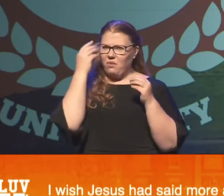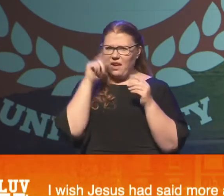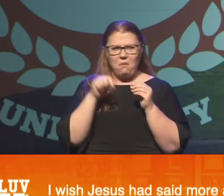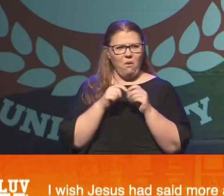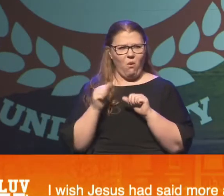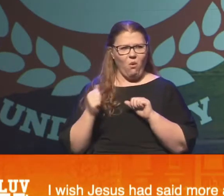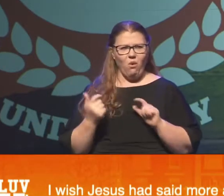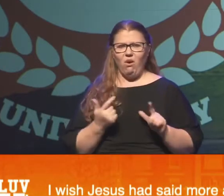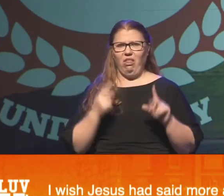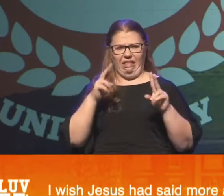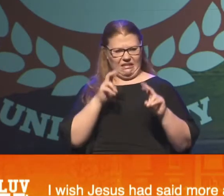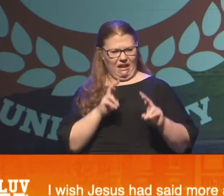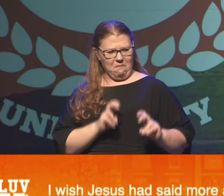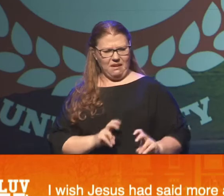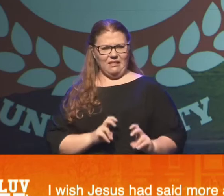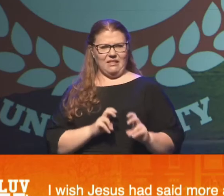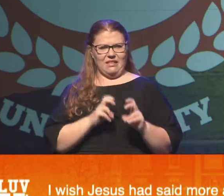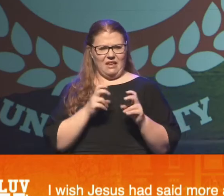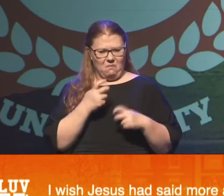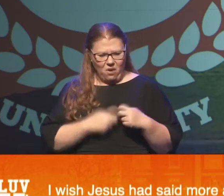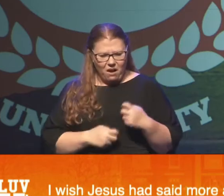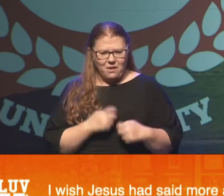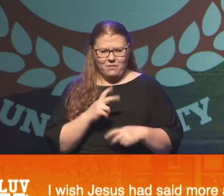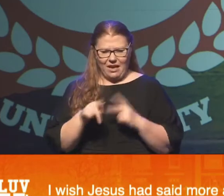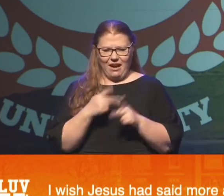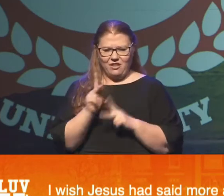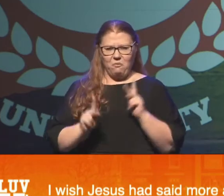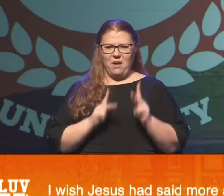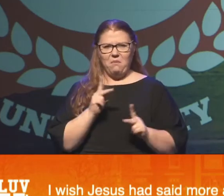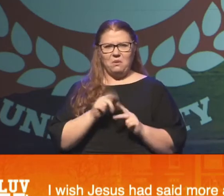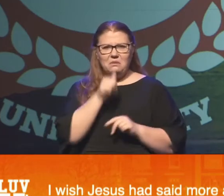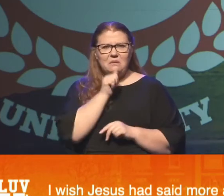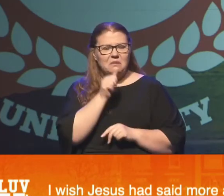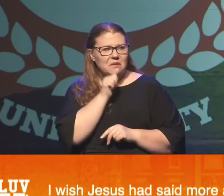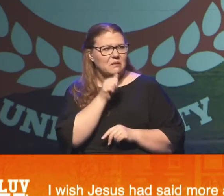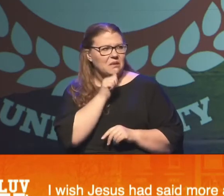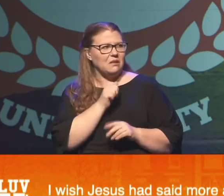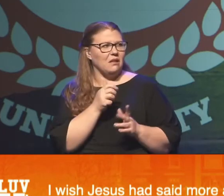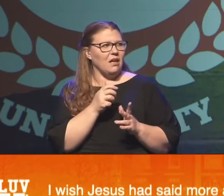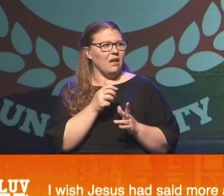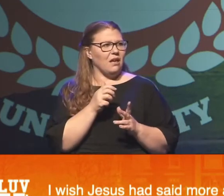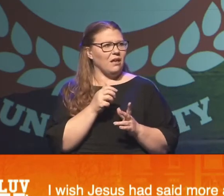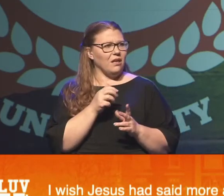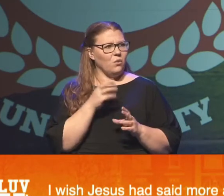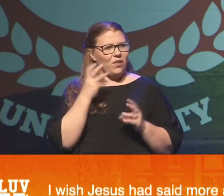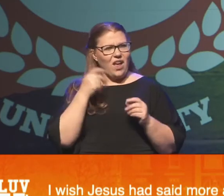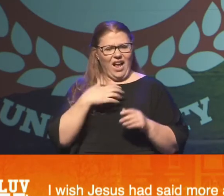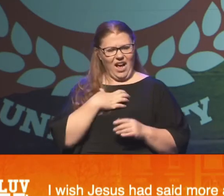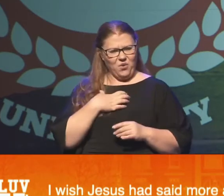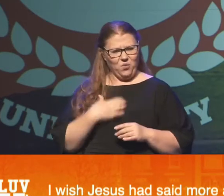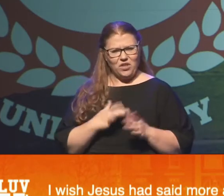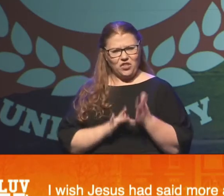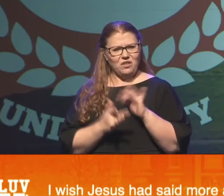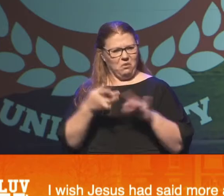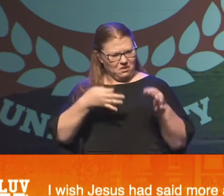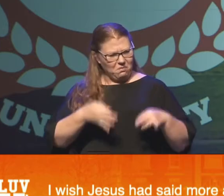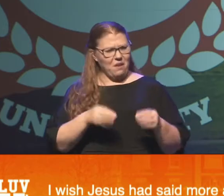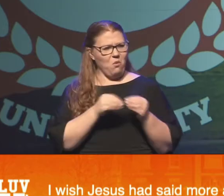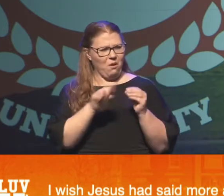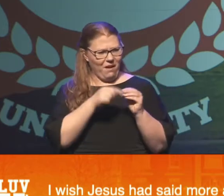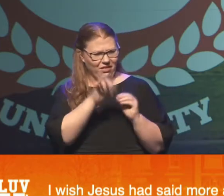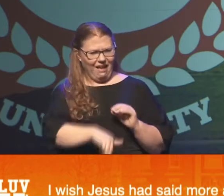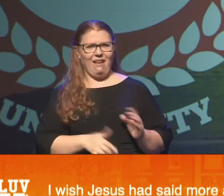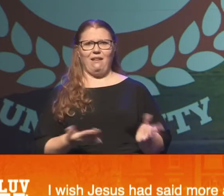all the topics and issues and kinds of people we deal with these days, where we thought, I wish Jesus would have said more about